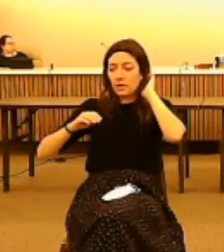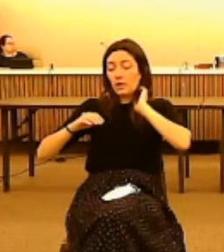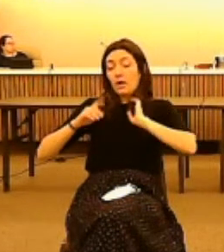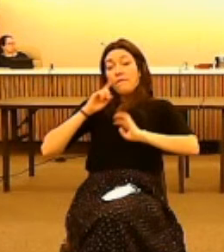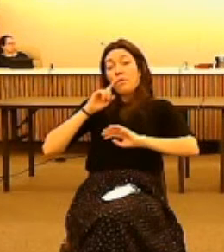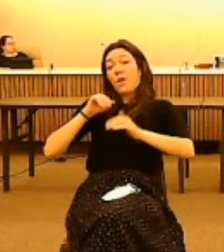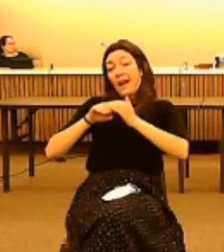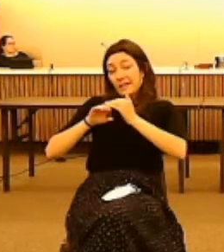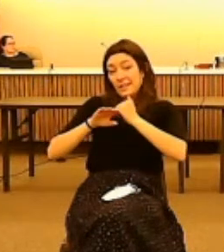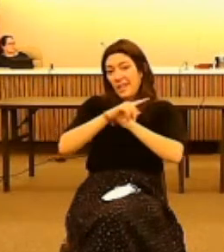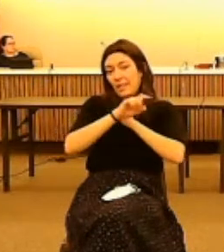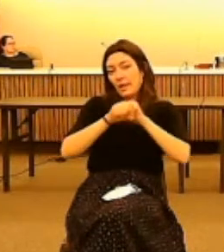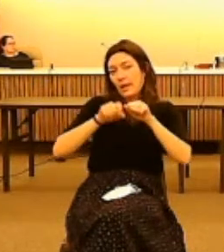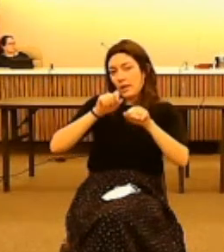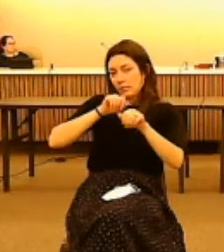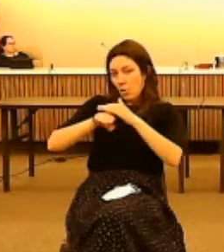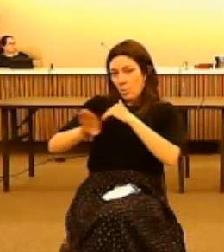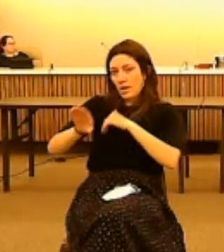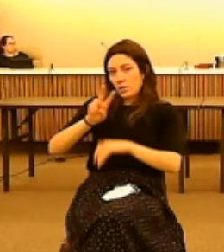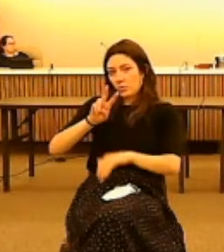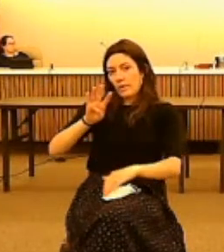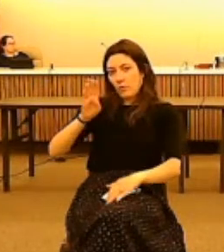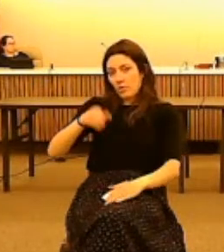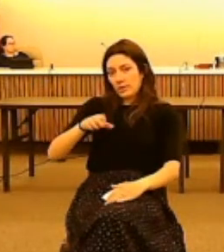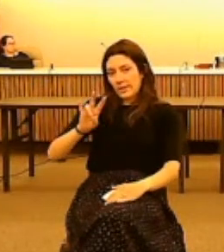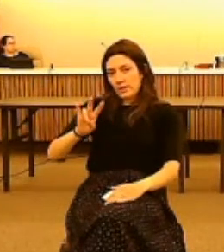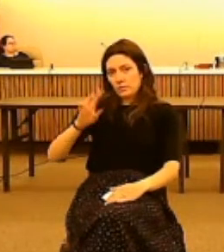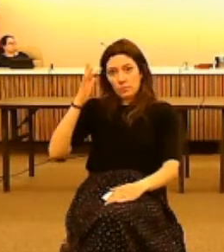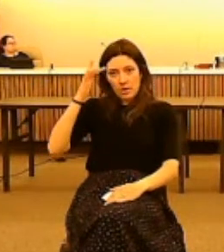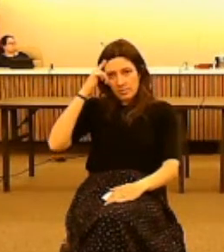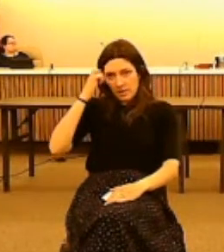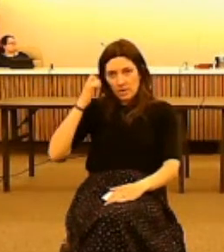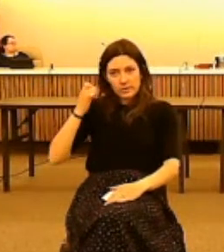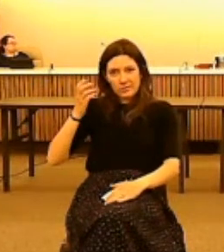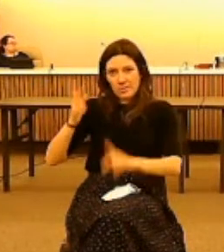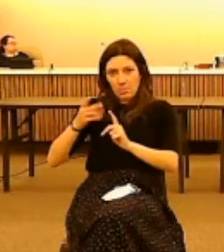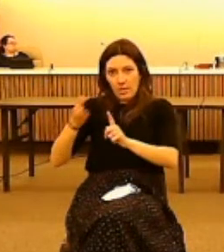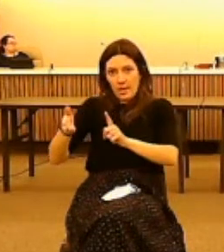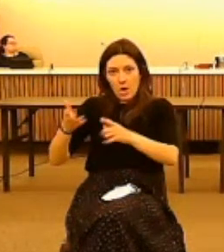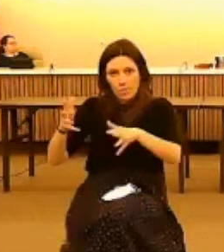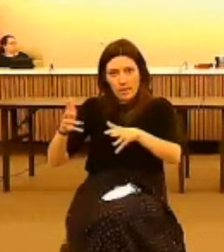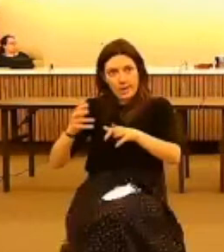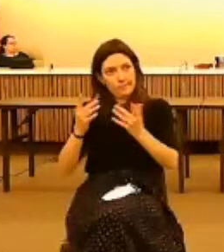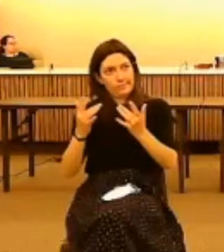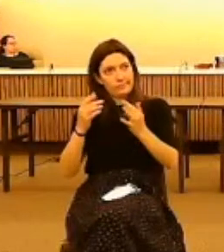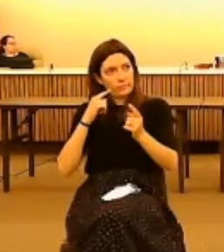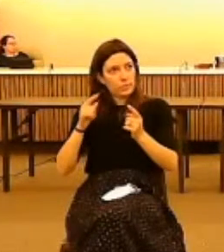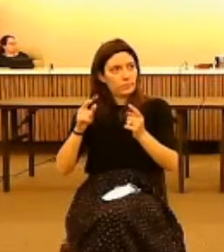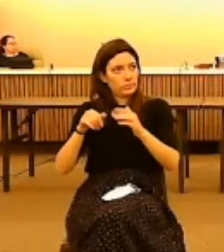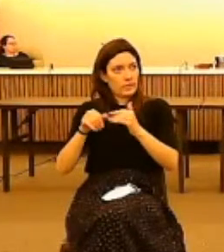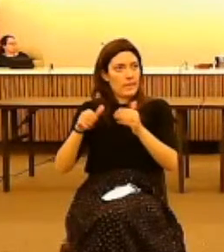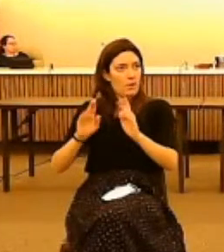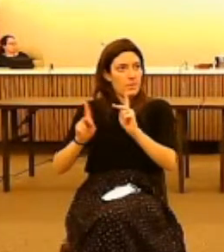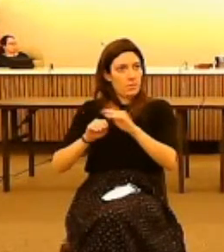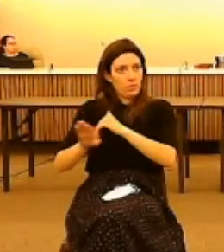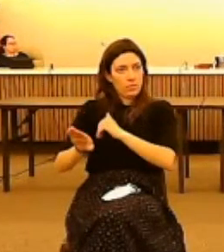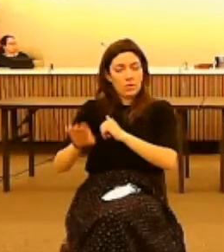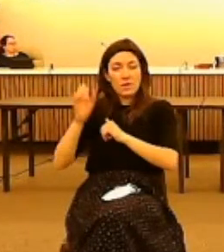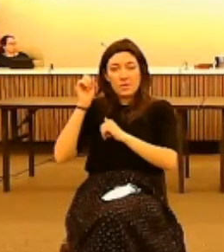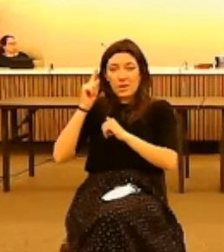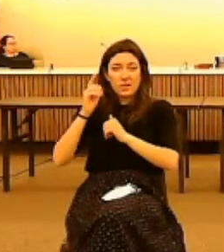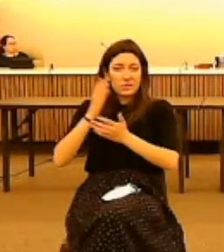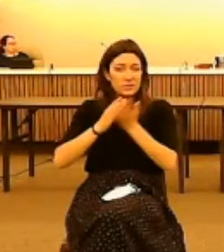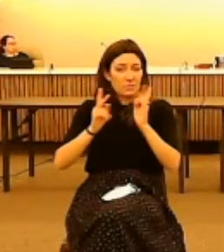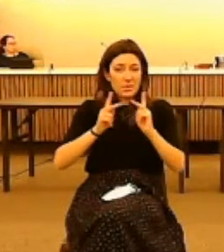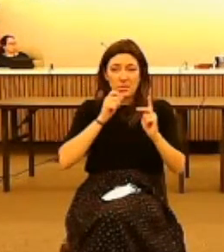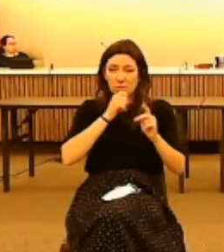it's 24/7 because we have somebody there 24/7. In the summer, we don't have anybody who covers C shift and we don't cover